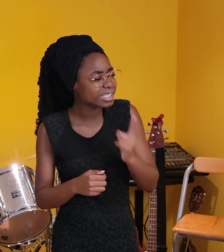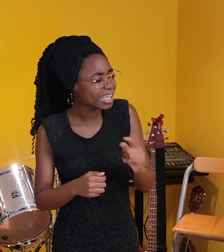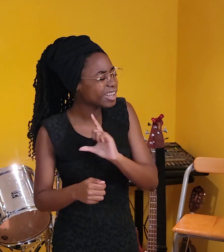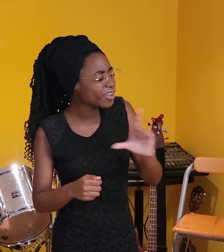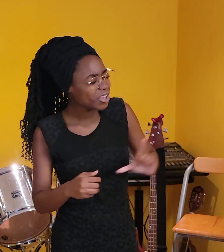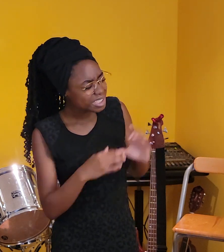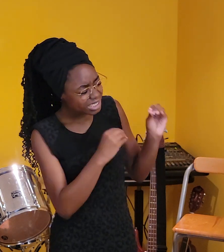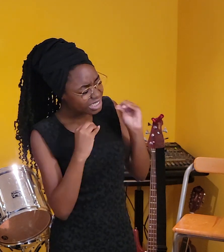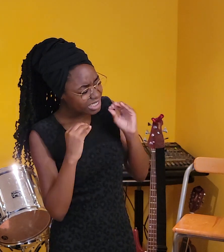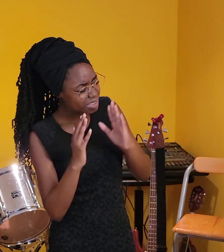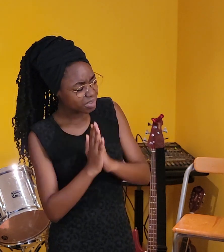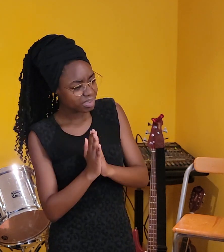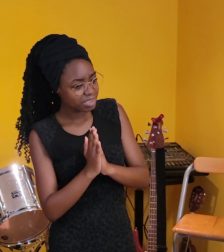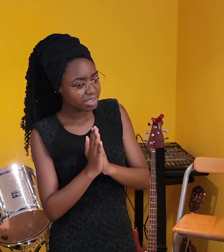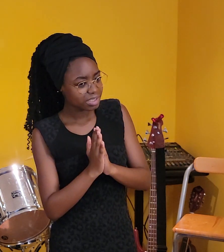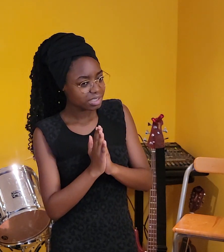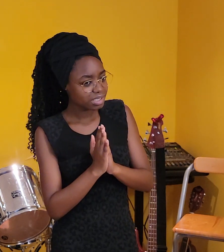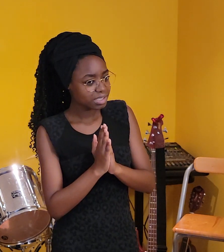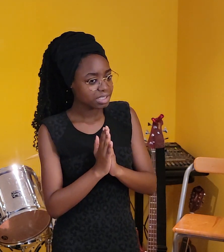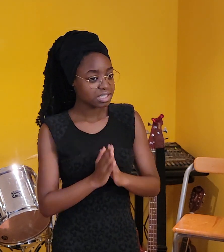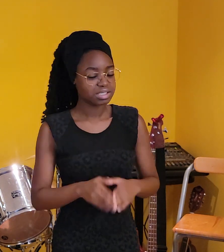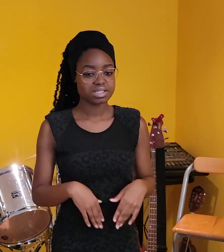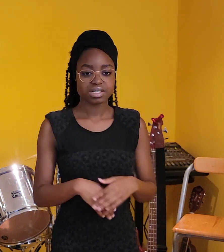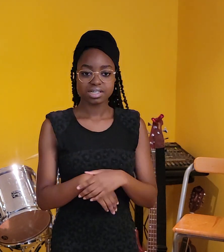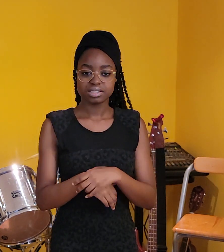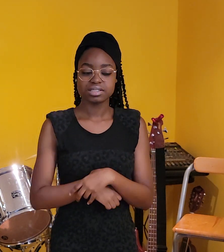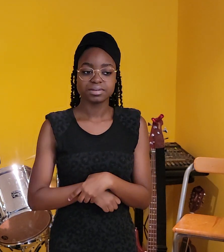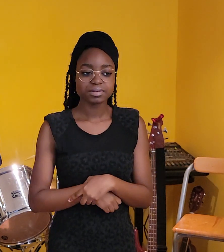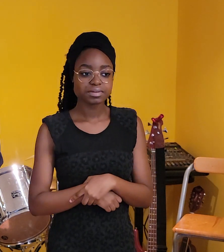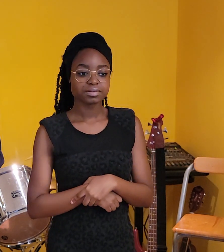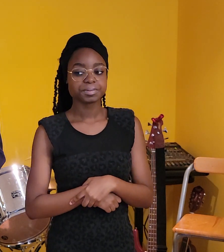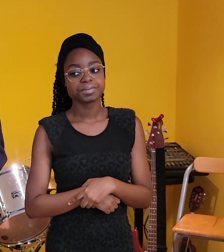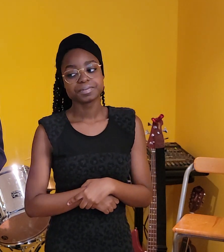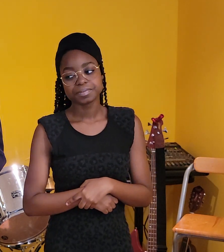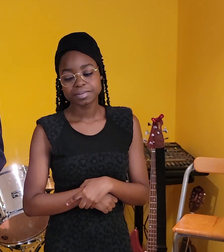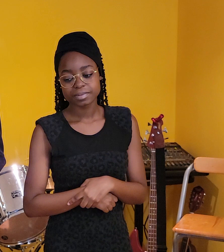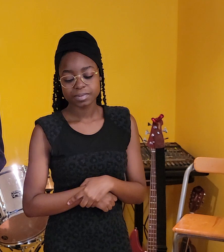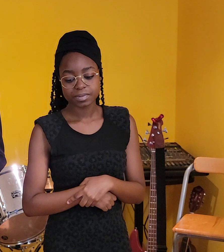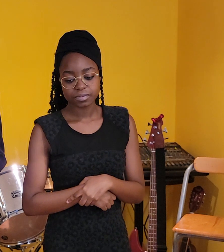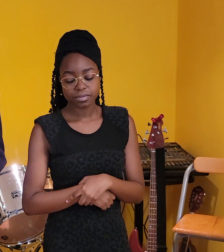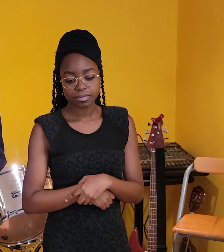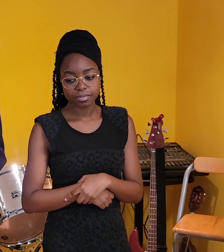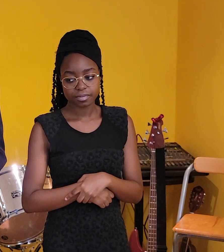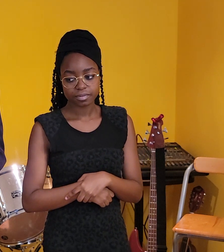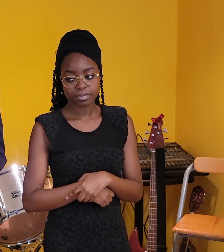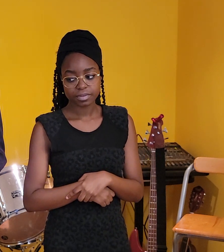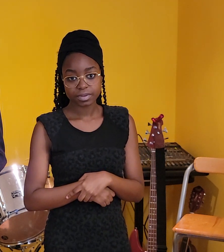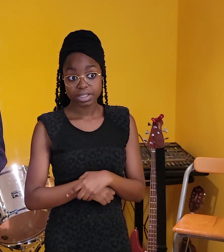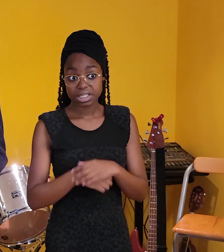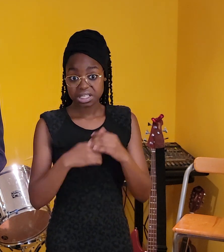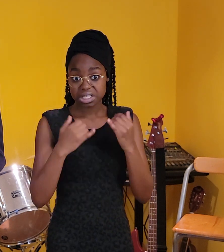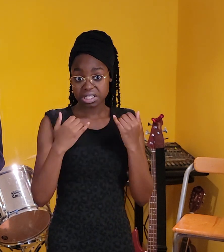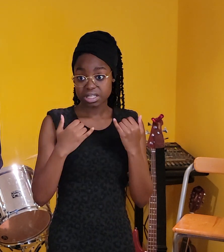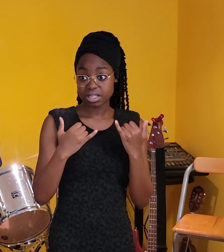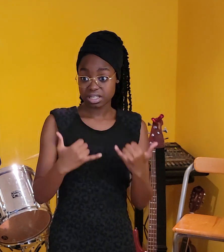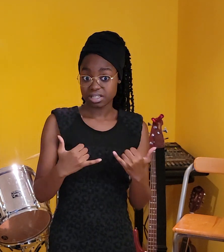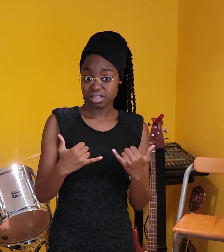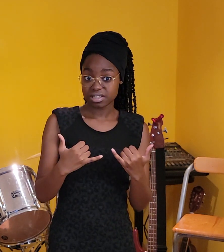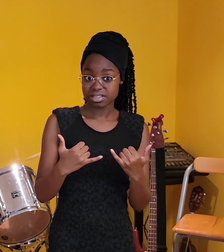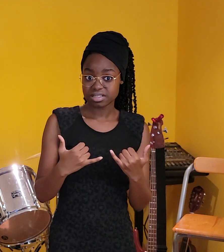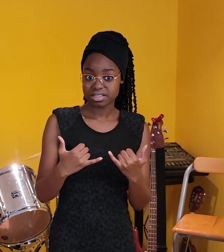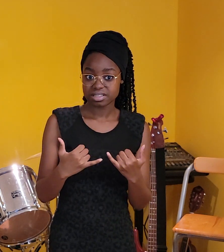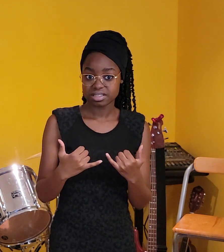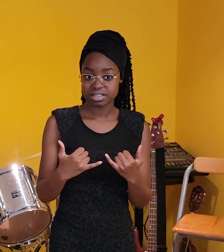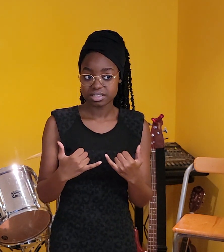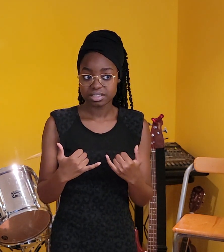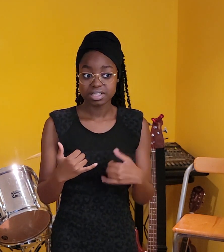us to pray? So he spoke on behalf of all the disciples. And now, with that question, it was Jesus' turn